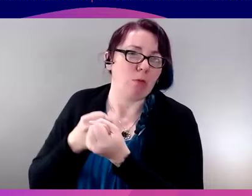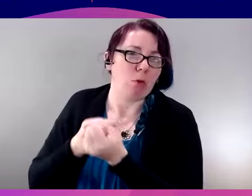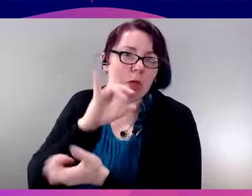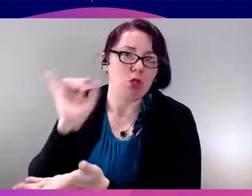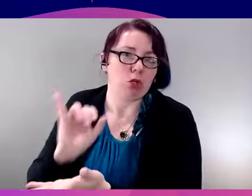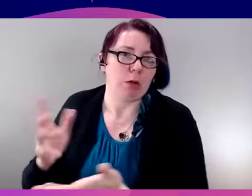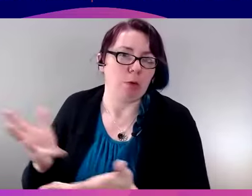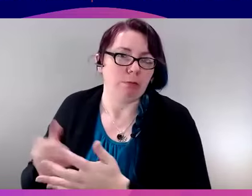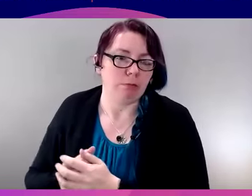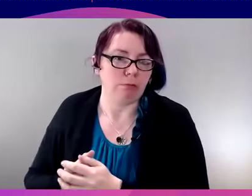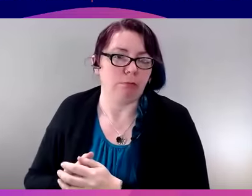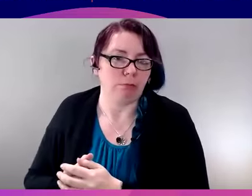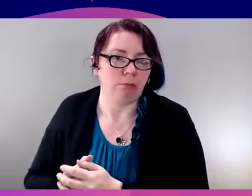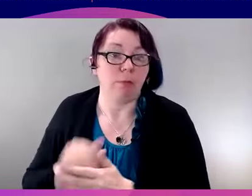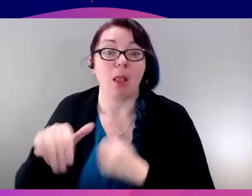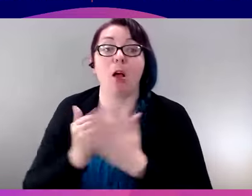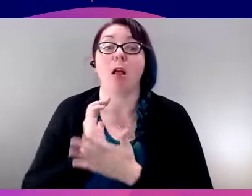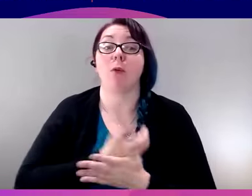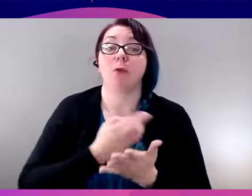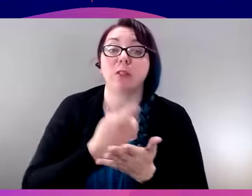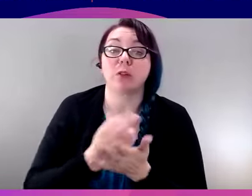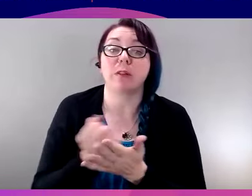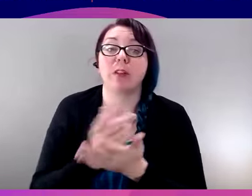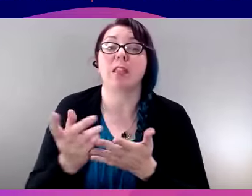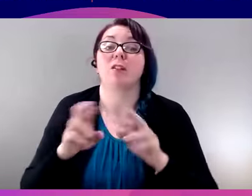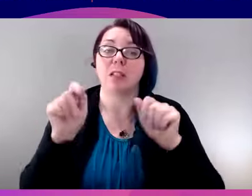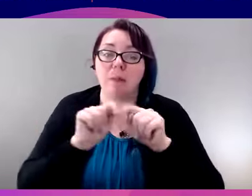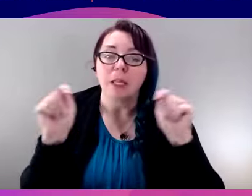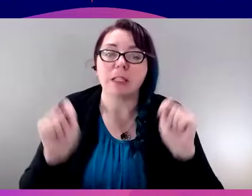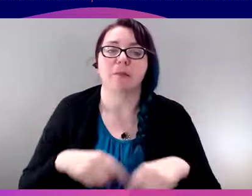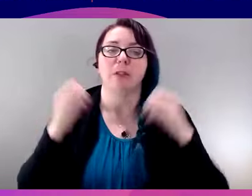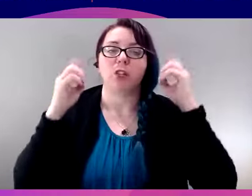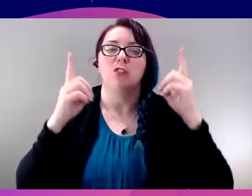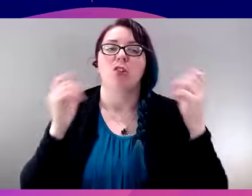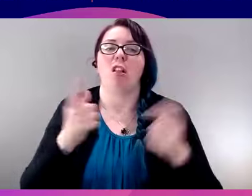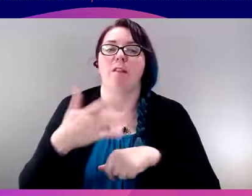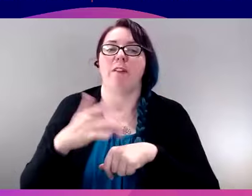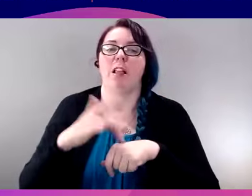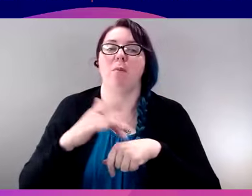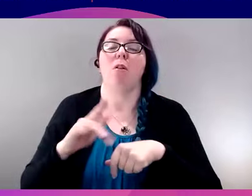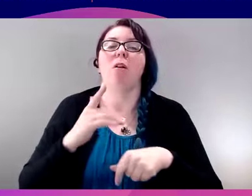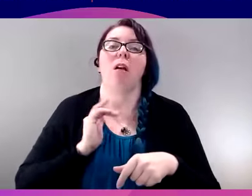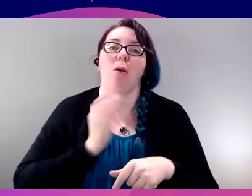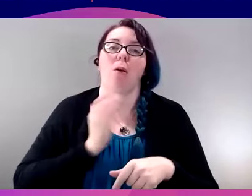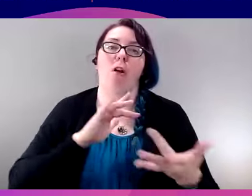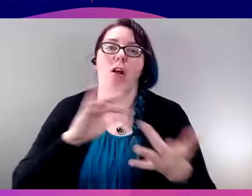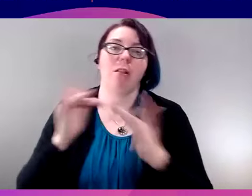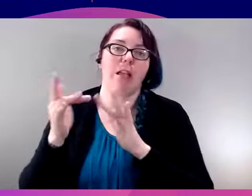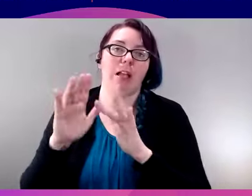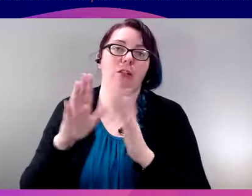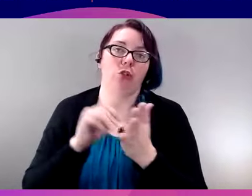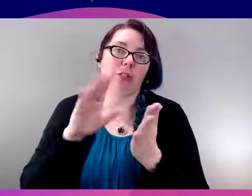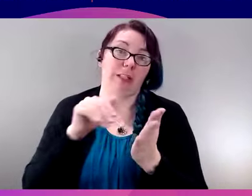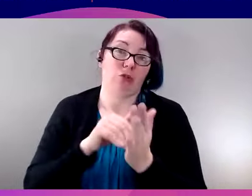Families Safe online learning center. This online learning center expands upon the model and offers a space for organizations and champions